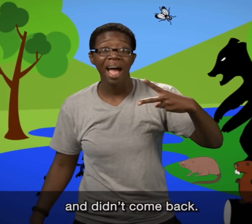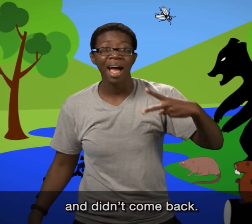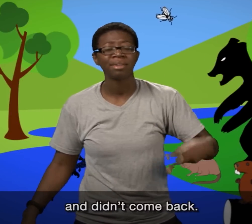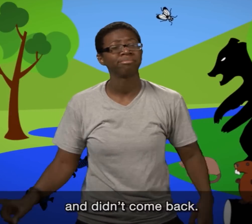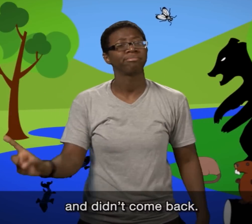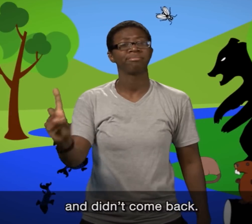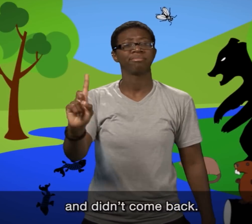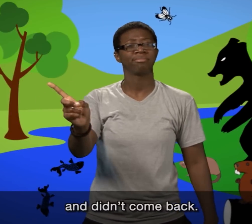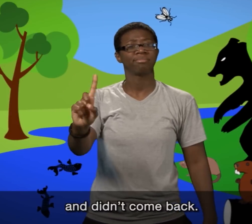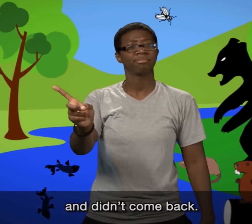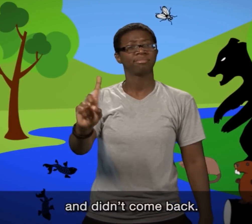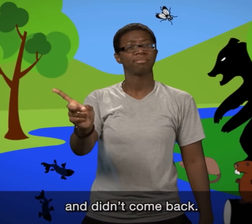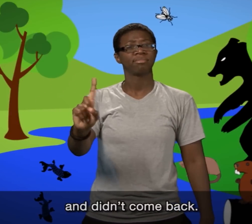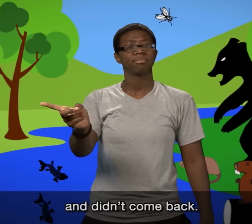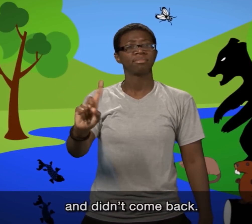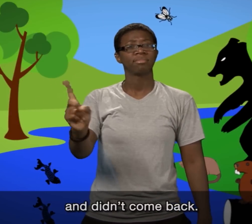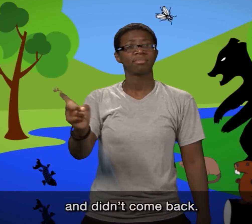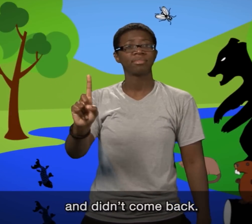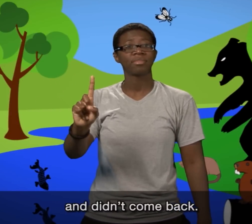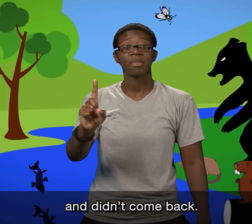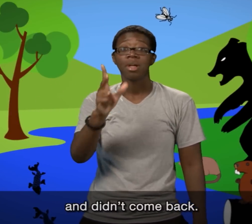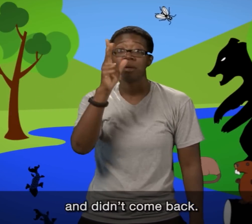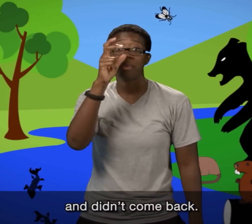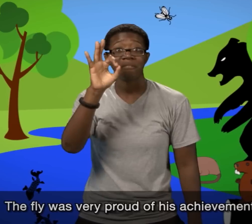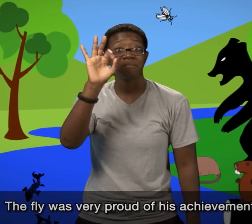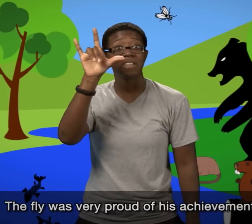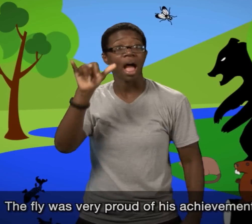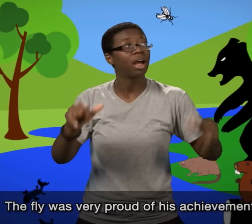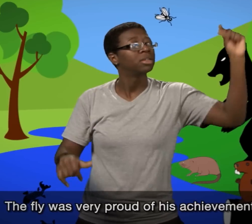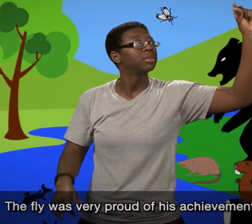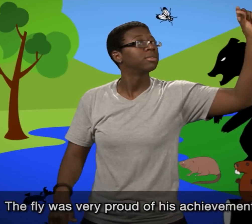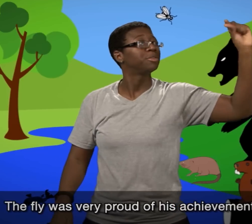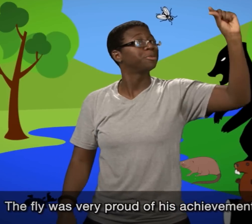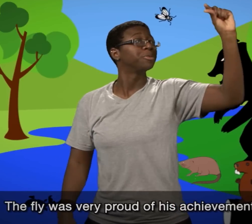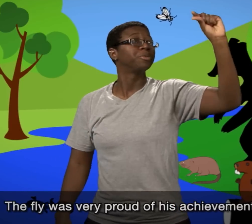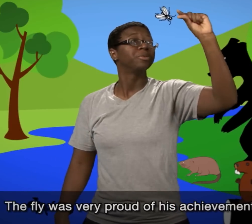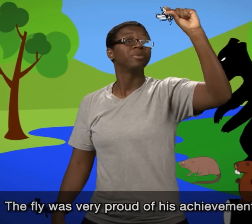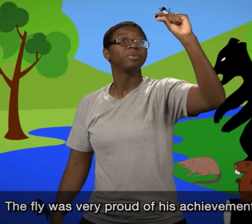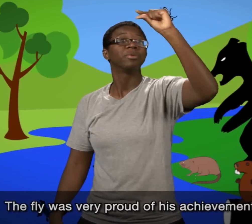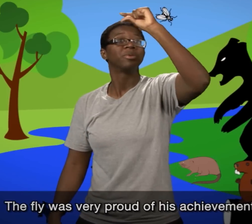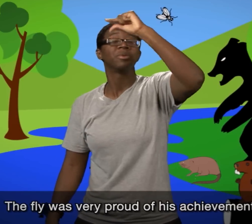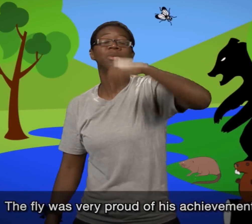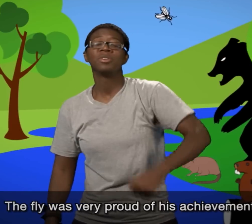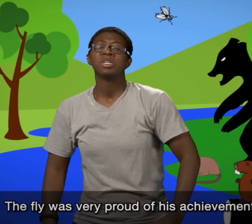And didn't come back, the fly was very proud of his achievement